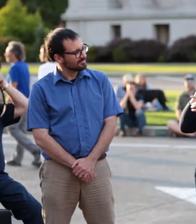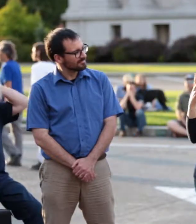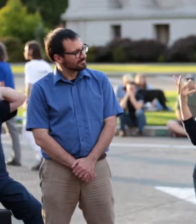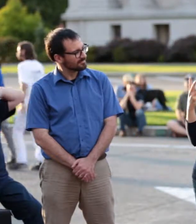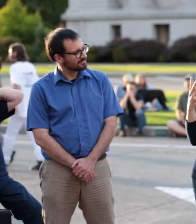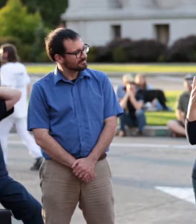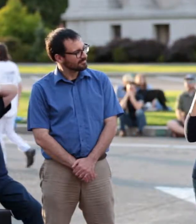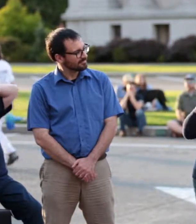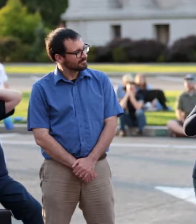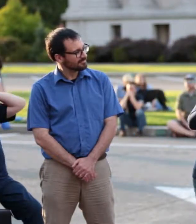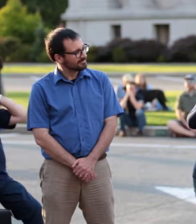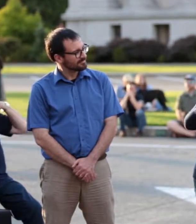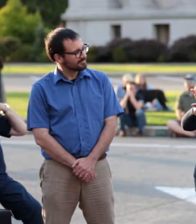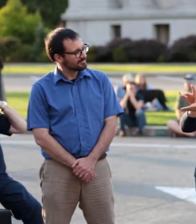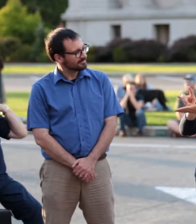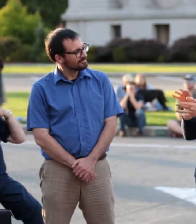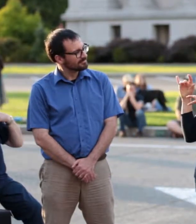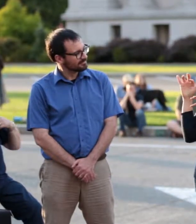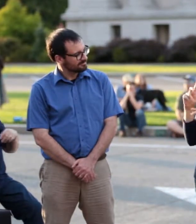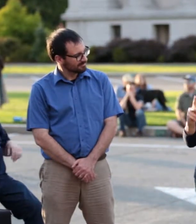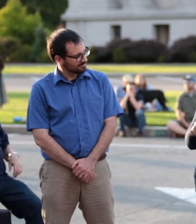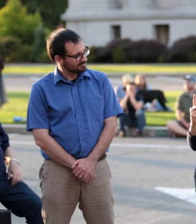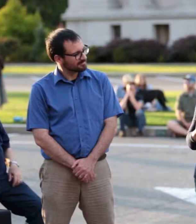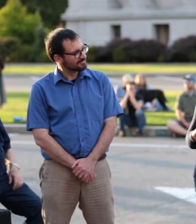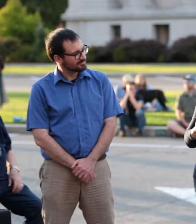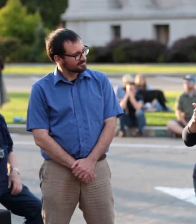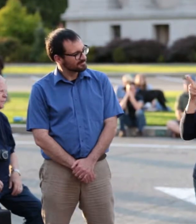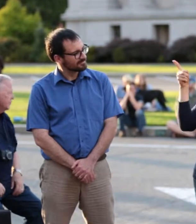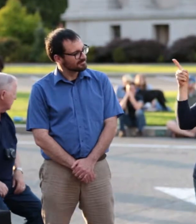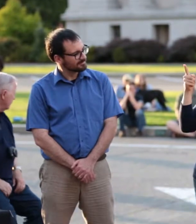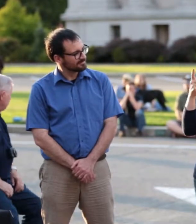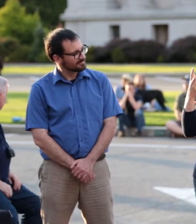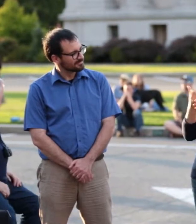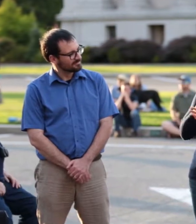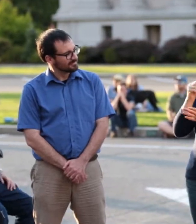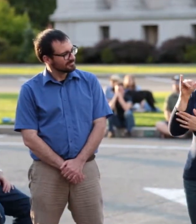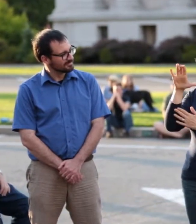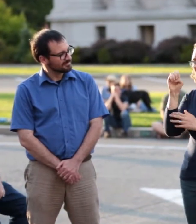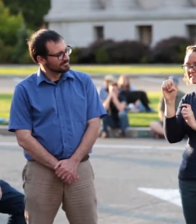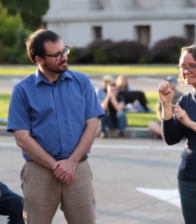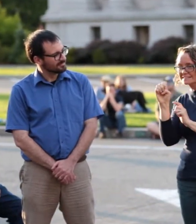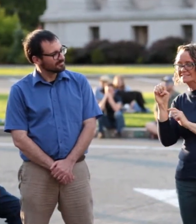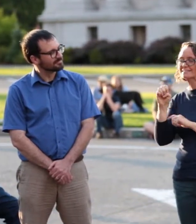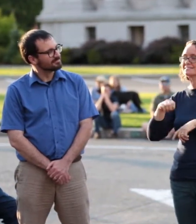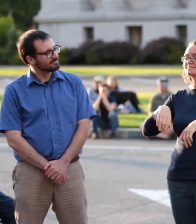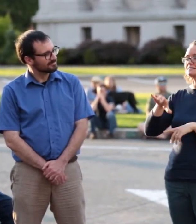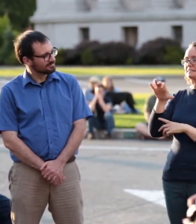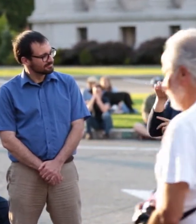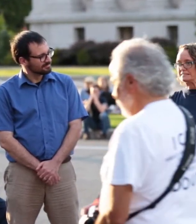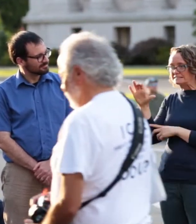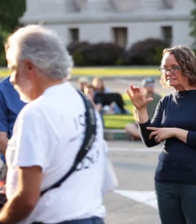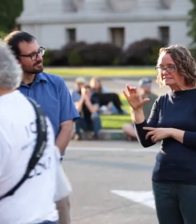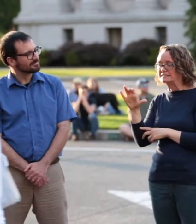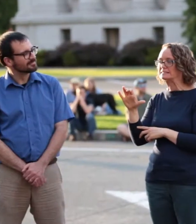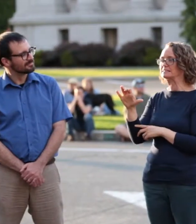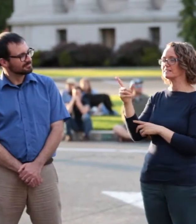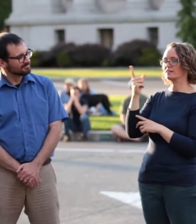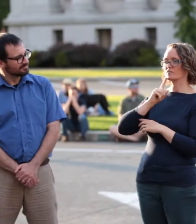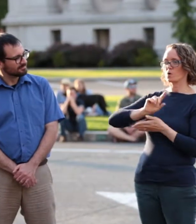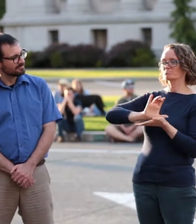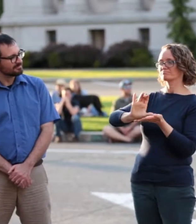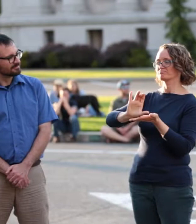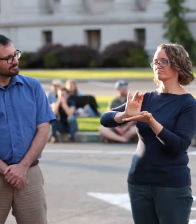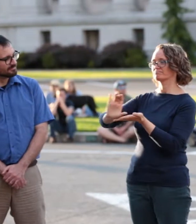used ICE and CBP as an extension of his ideology that immigrants should be driven out and kept out at all